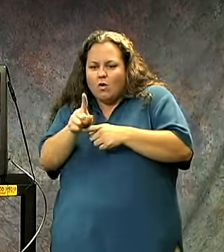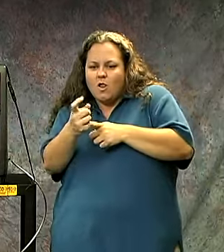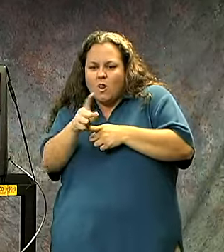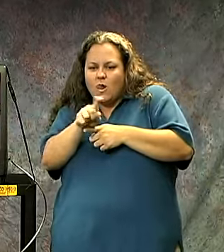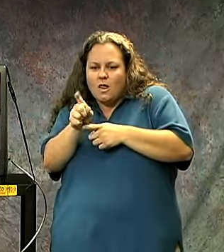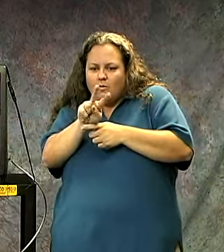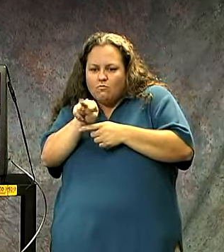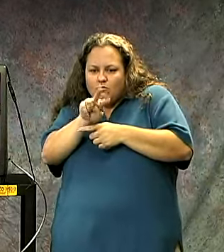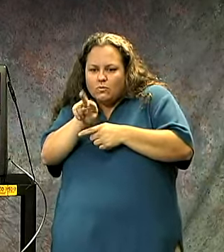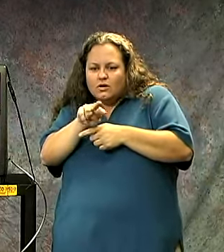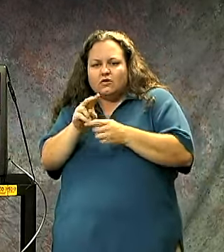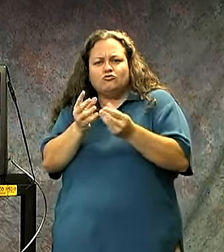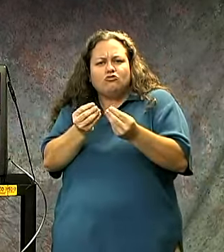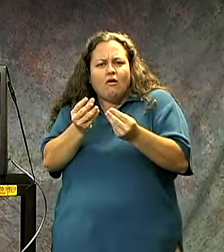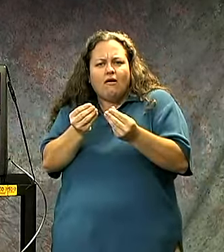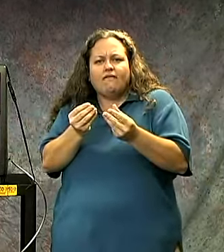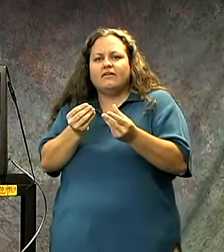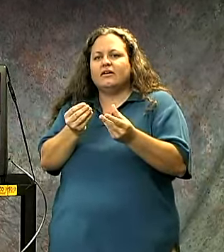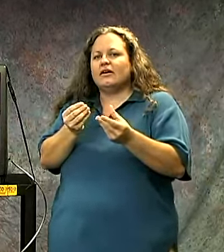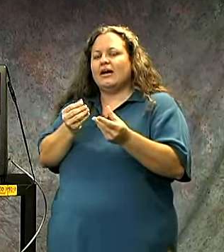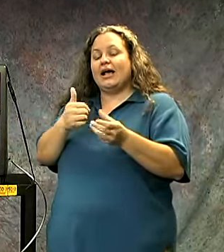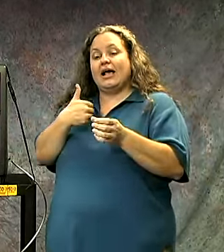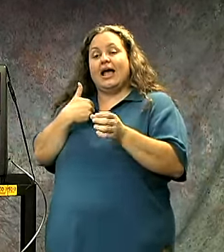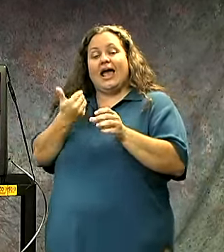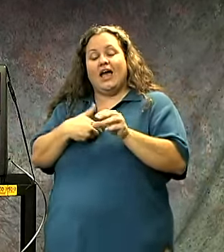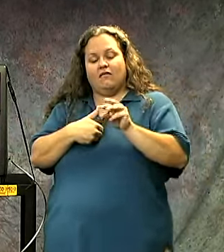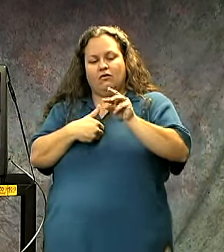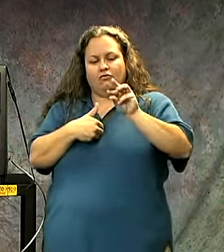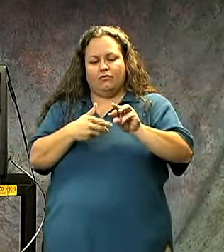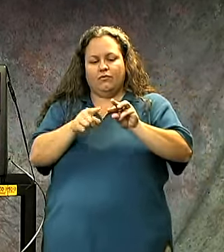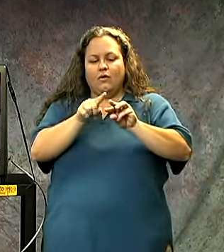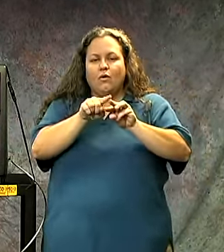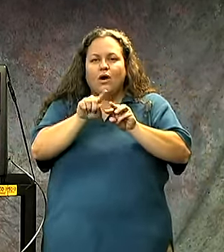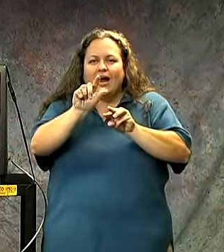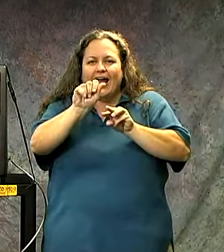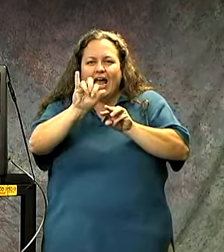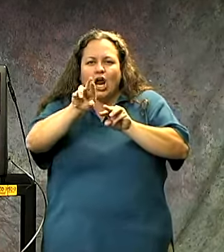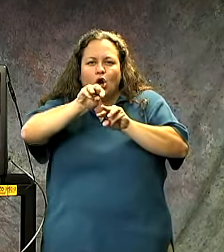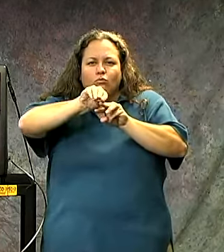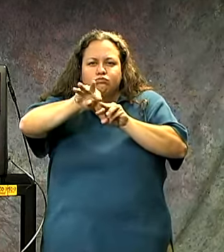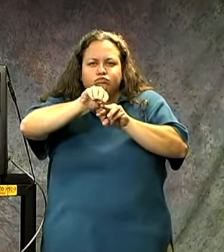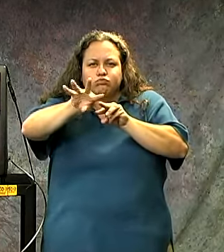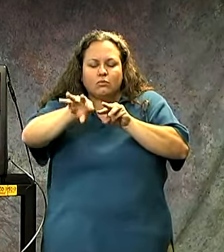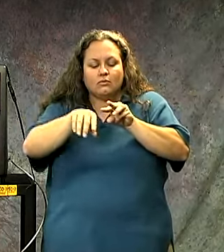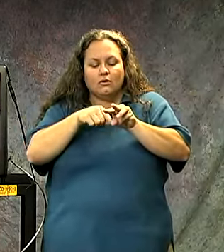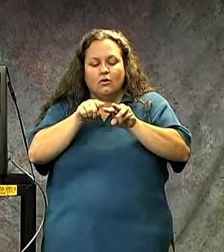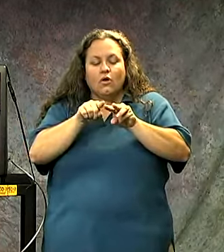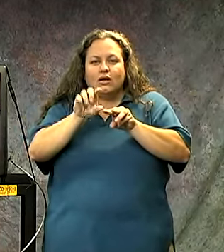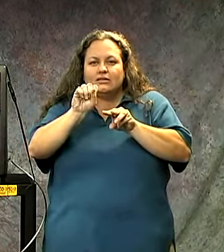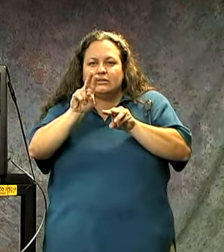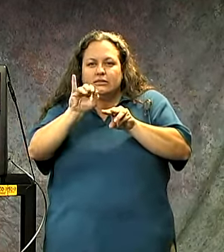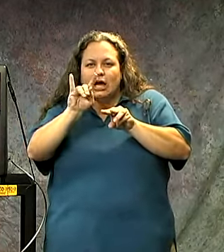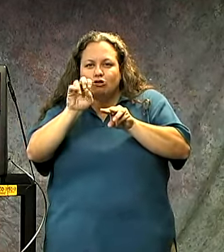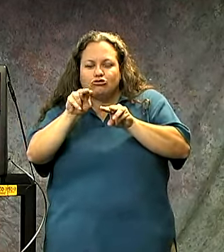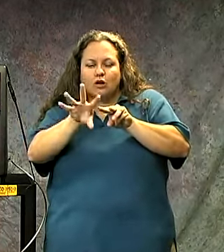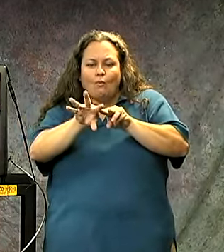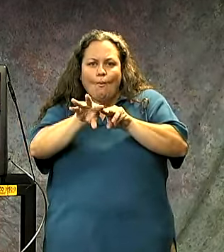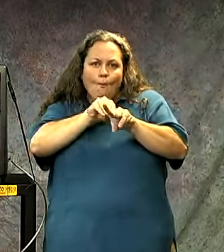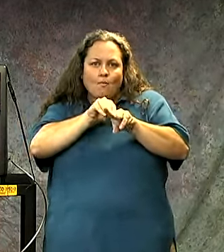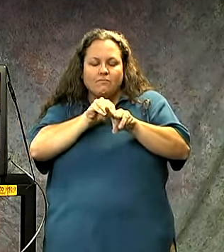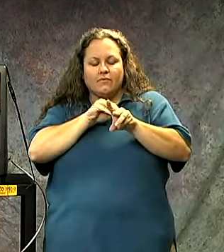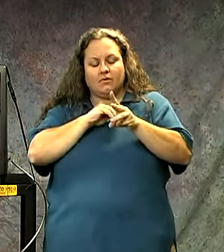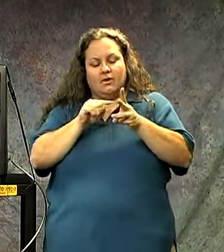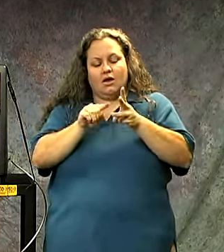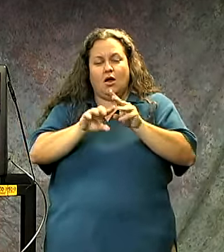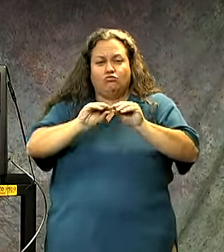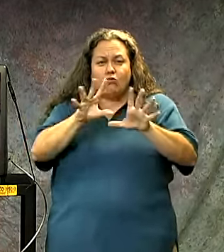and very flexible. There's a port on the scope to blow air into the colon. There's a suction port, and there's